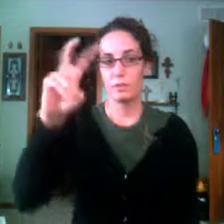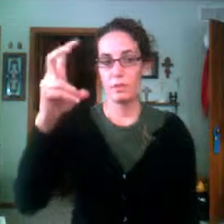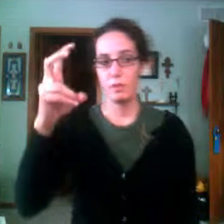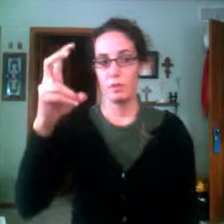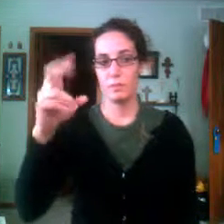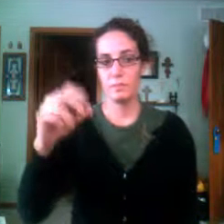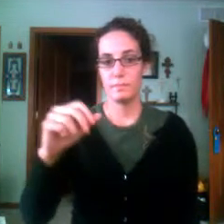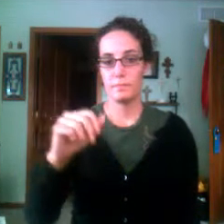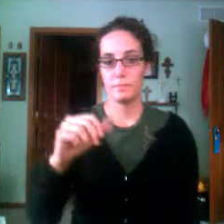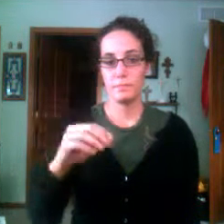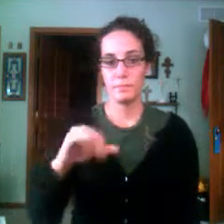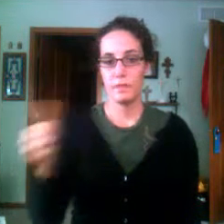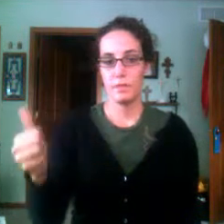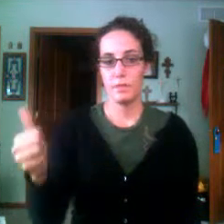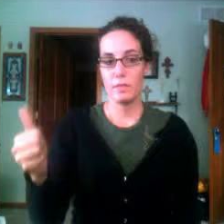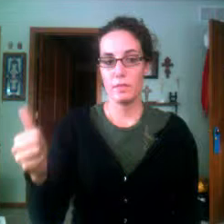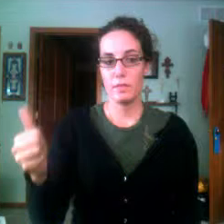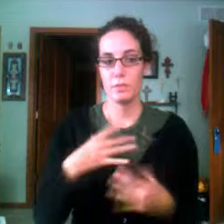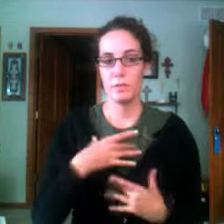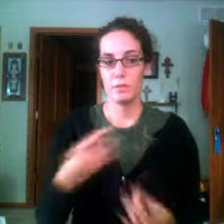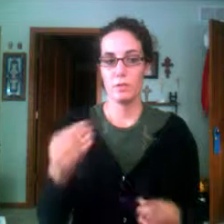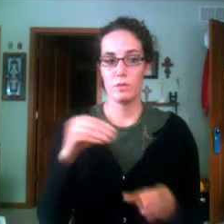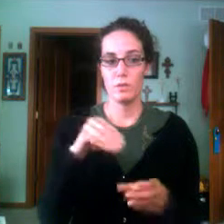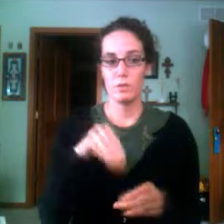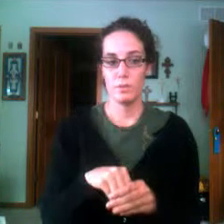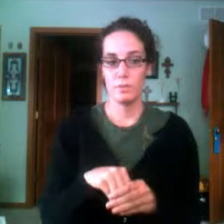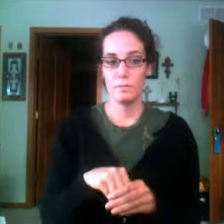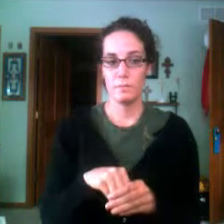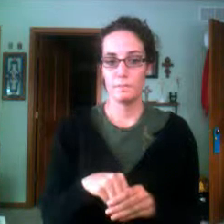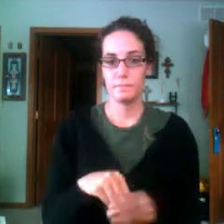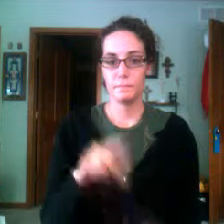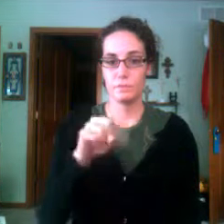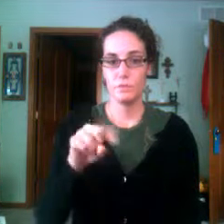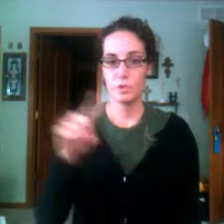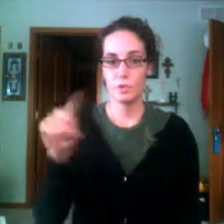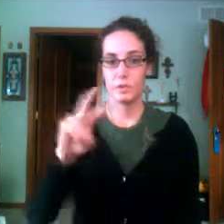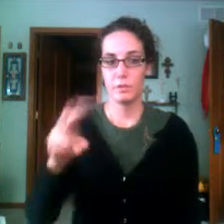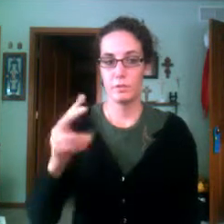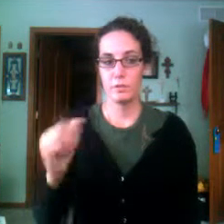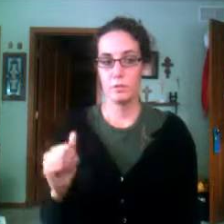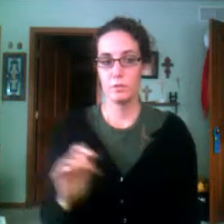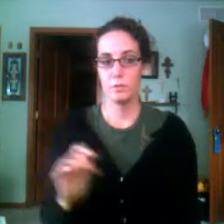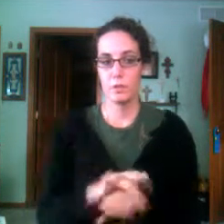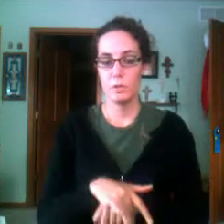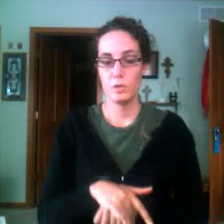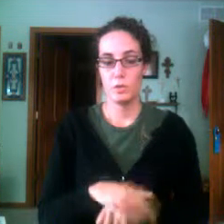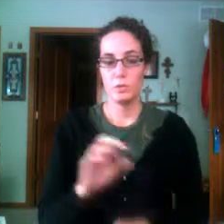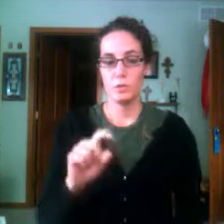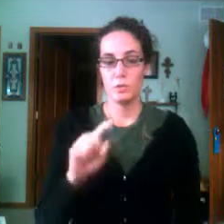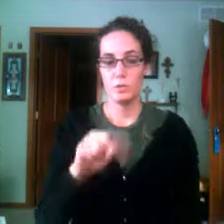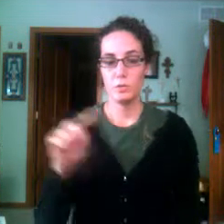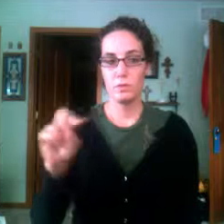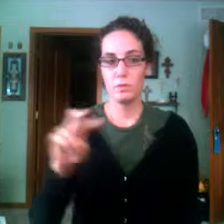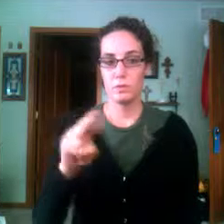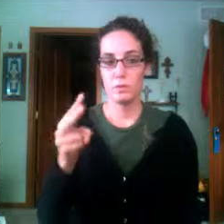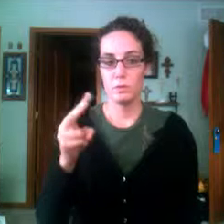in. So, again, we were talking about the square root of 2 earlier. So square root of 2 on the calculator, we go second